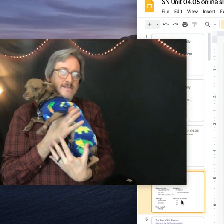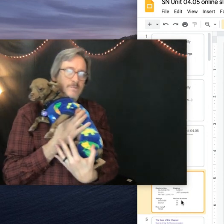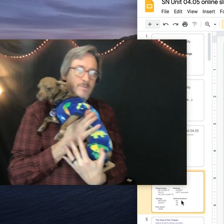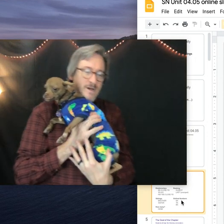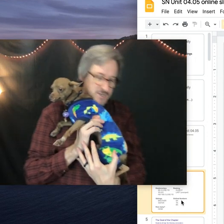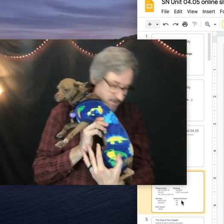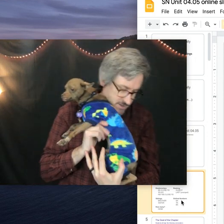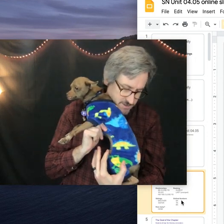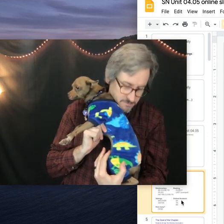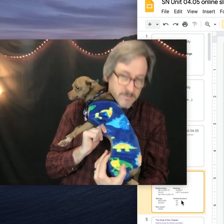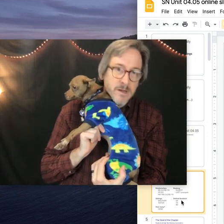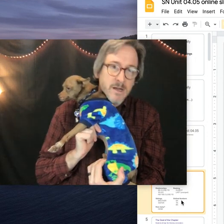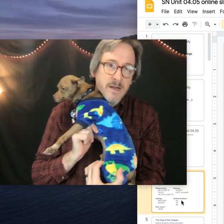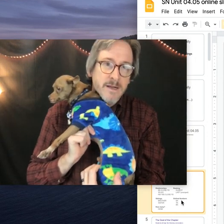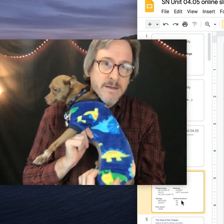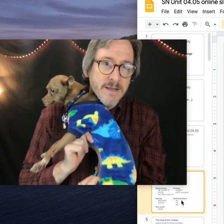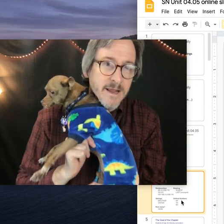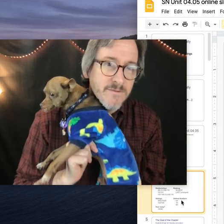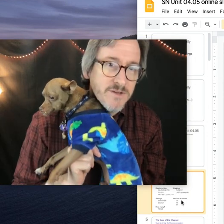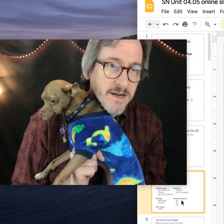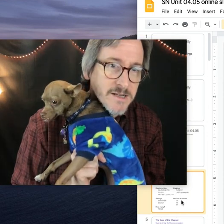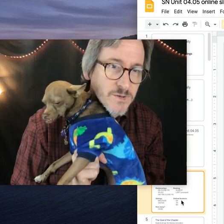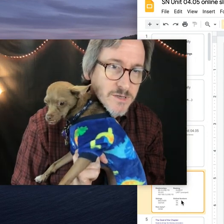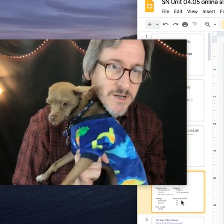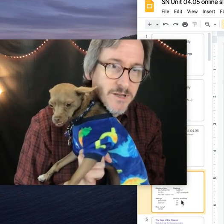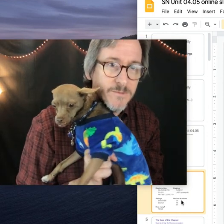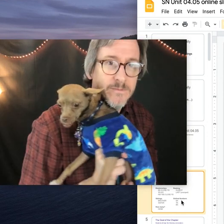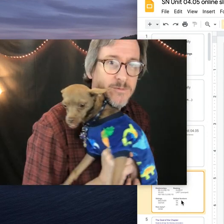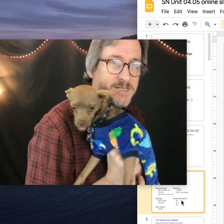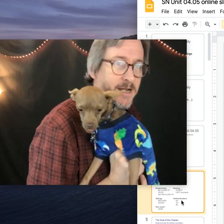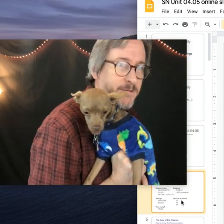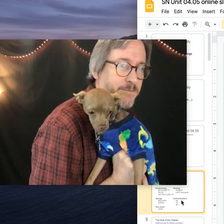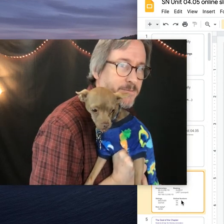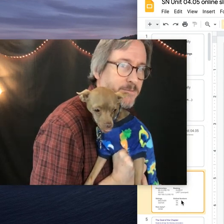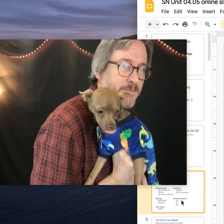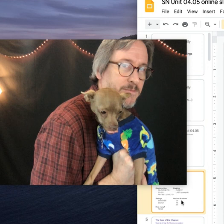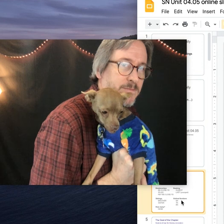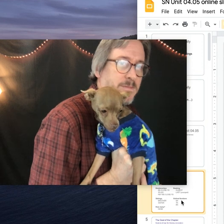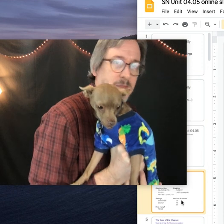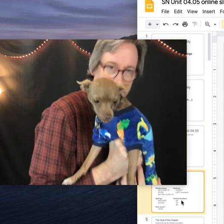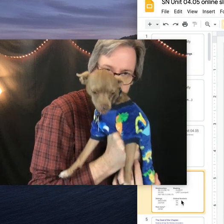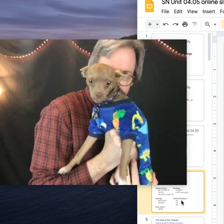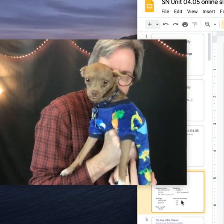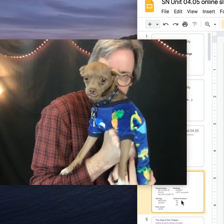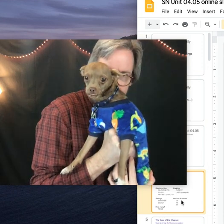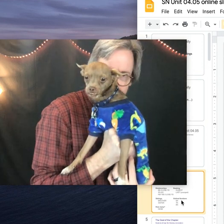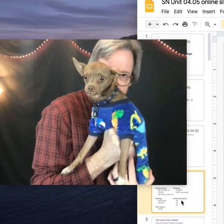Augie has some new pajamas. They have dinosaurs on them. Want to say hi?